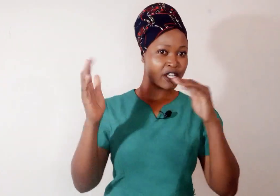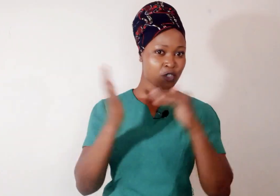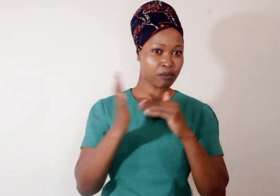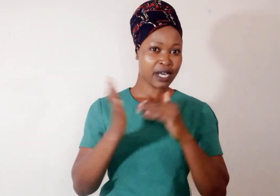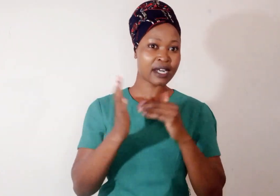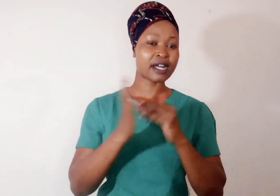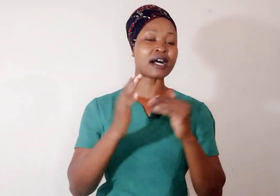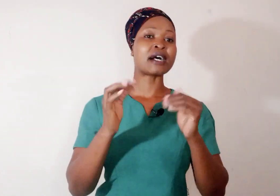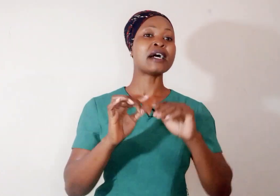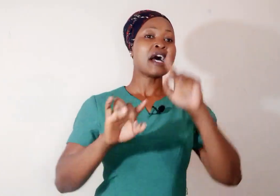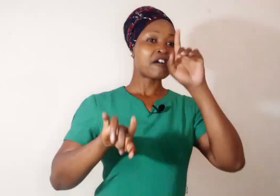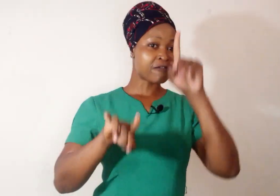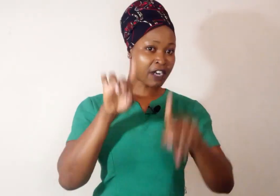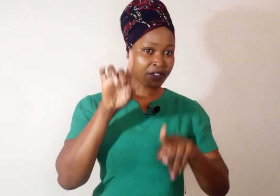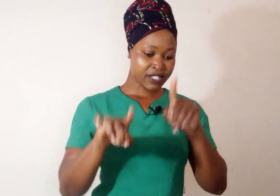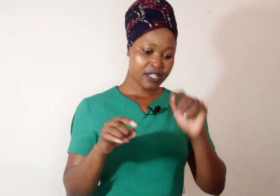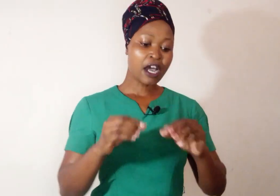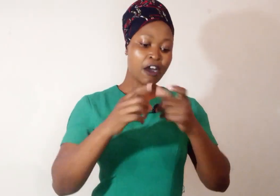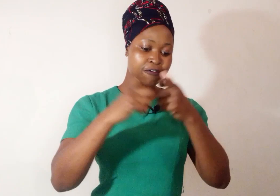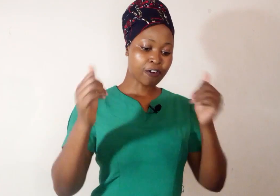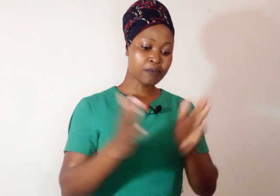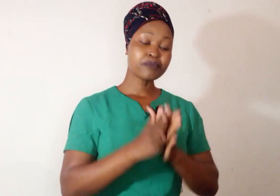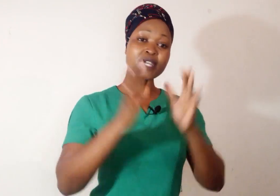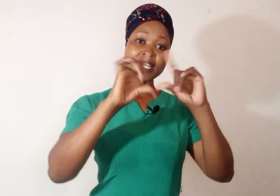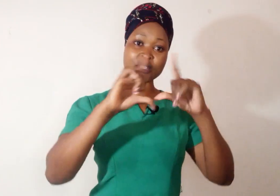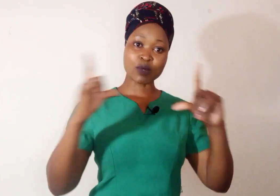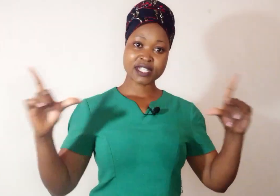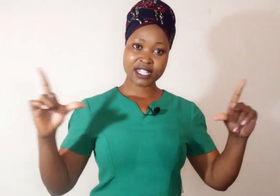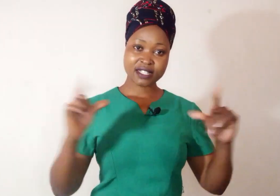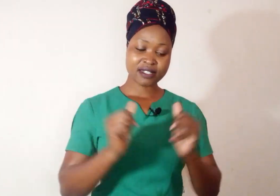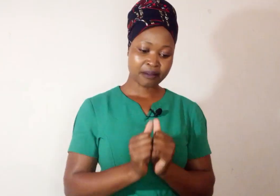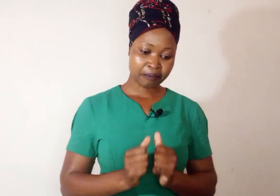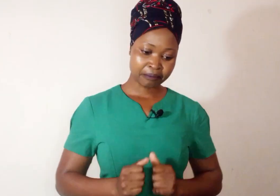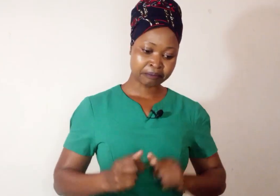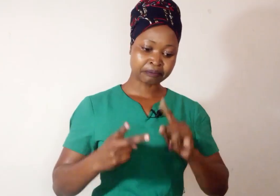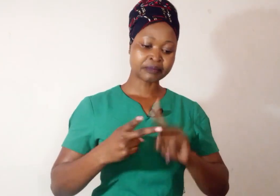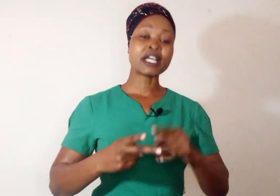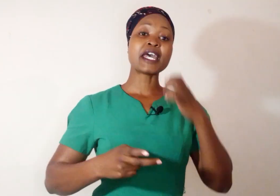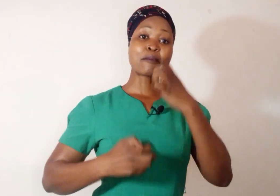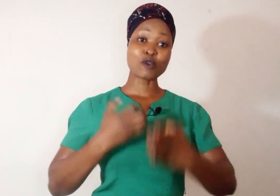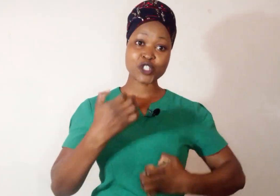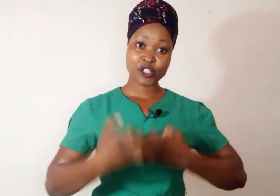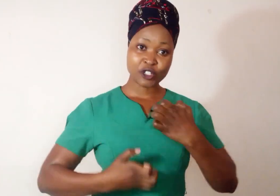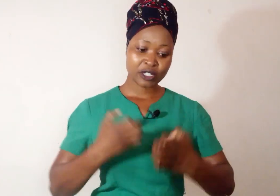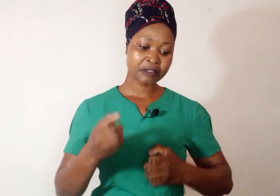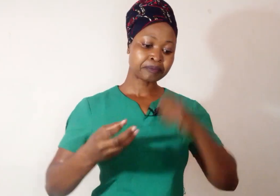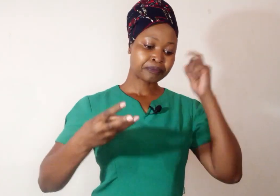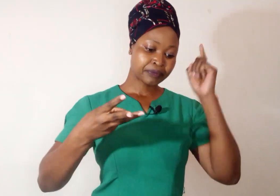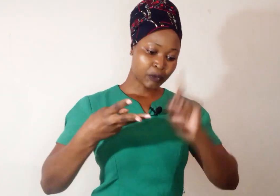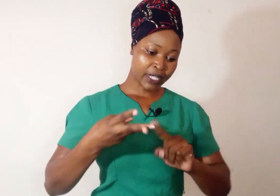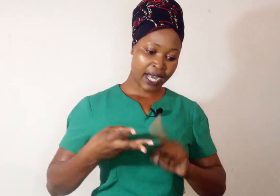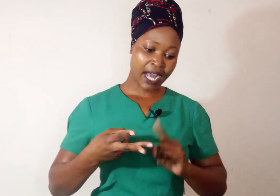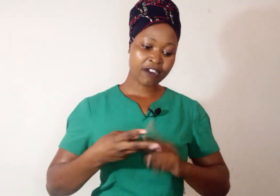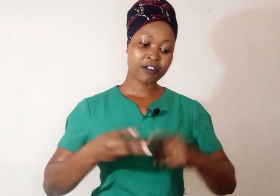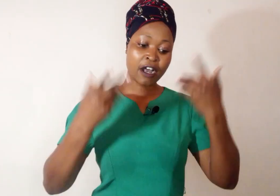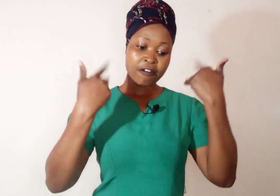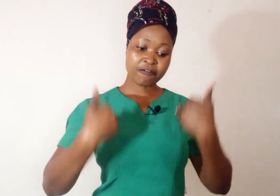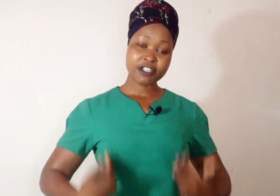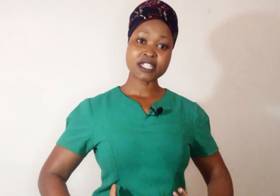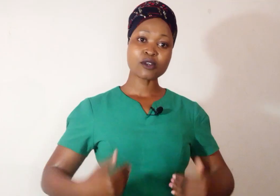Communication barrier varies from linguistics, emotional, we have